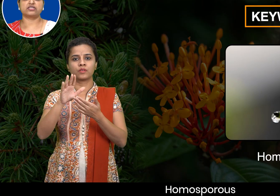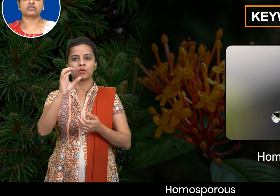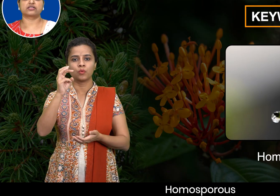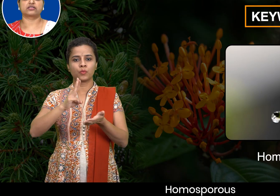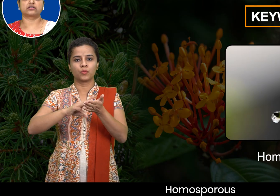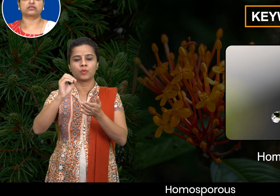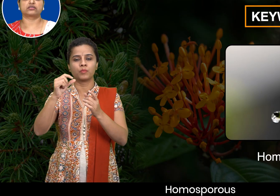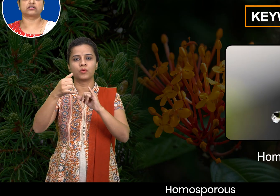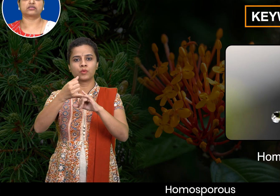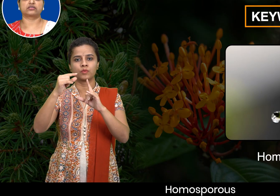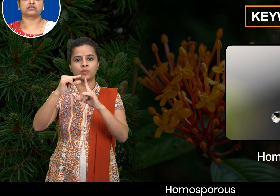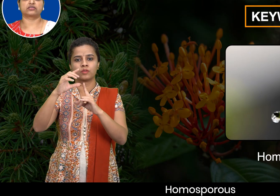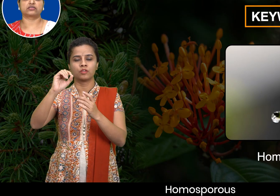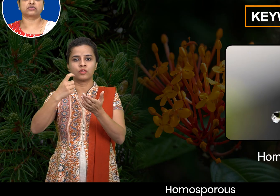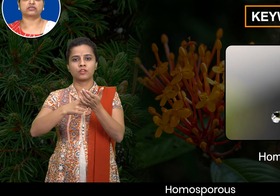homosporous,